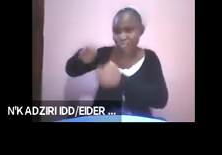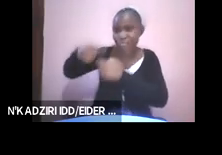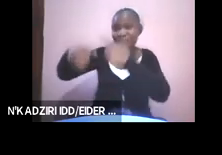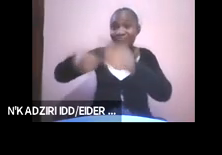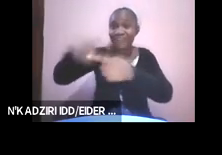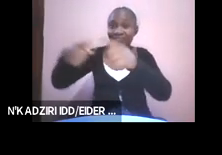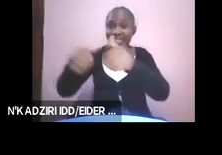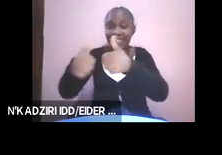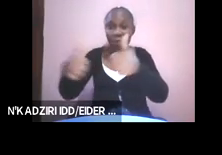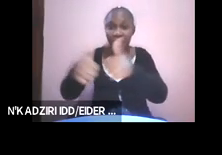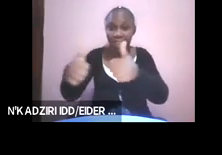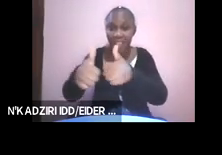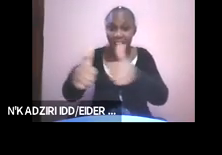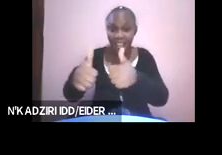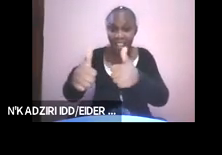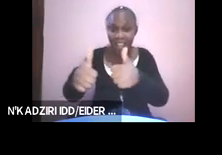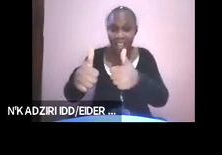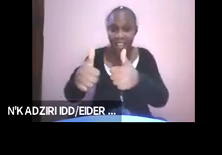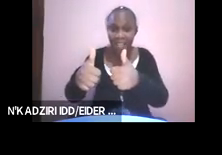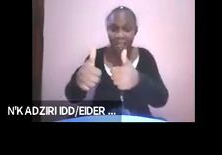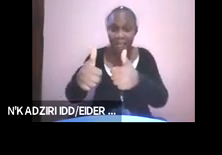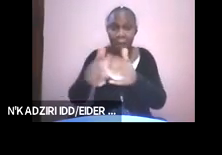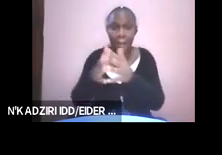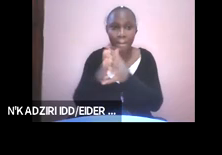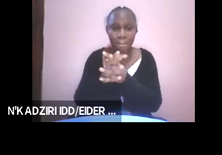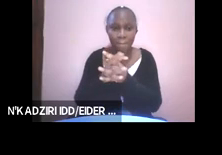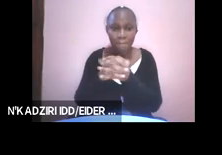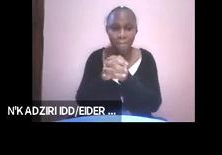think Daniella, you're moderating the third question, or it's me? I don't know.